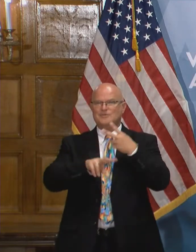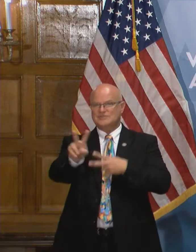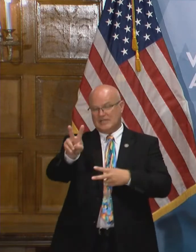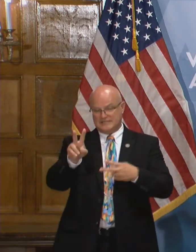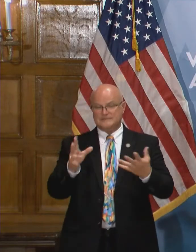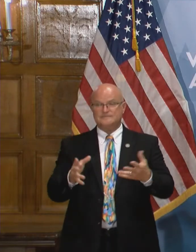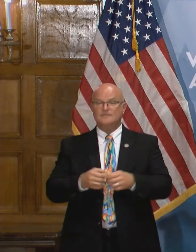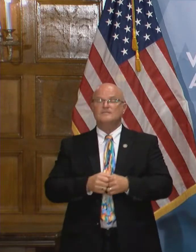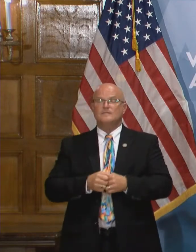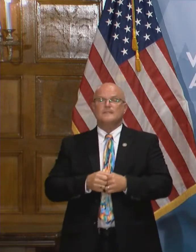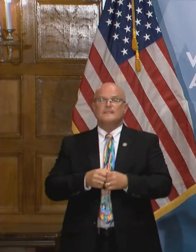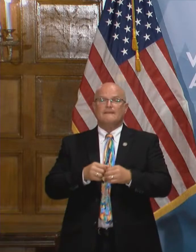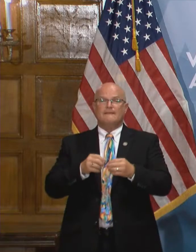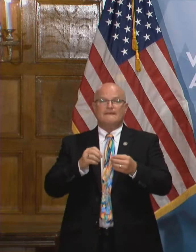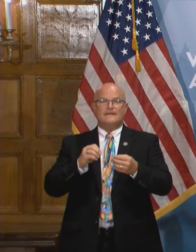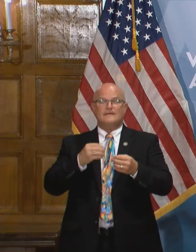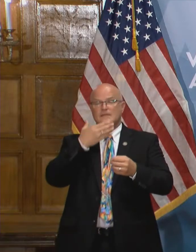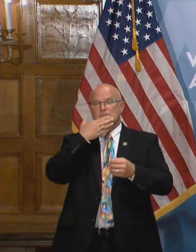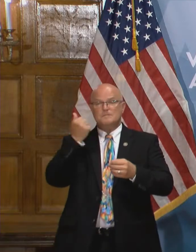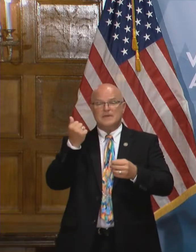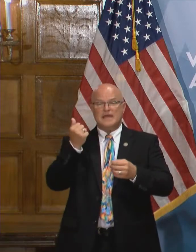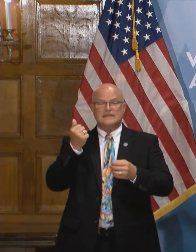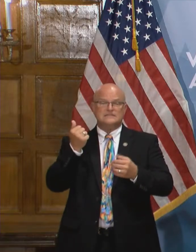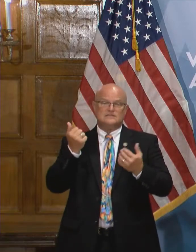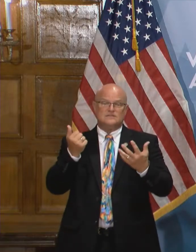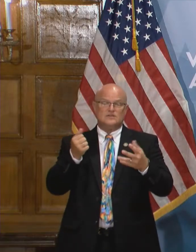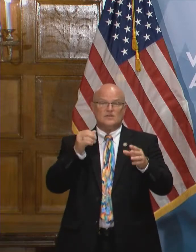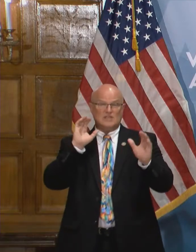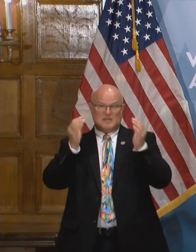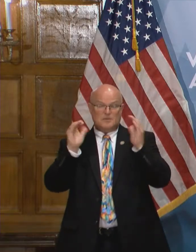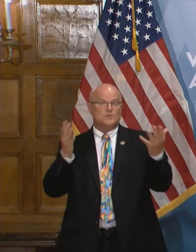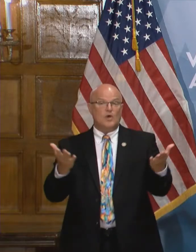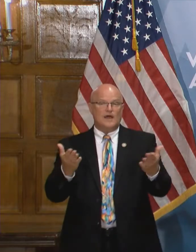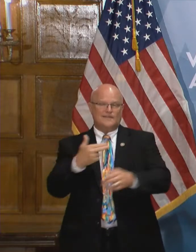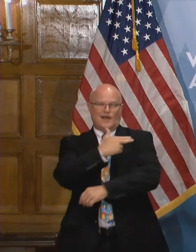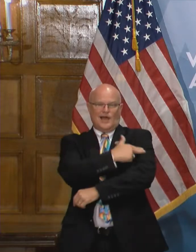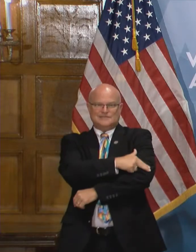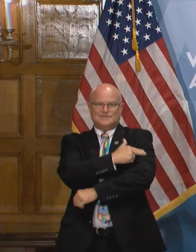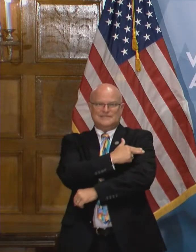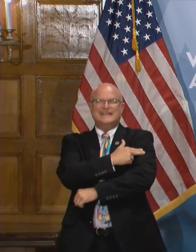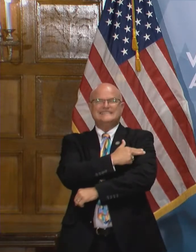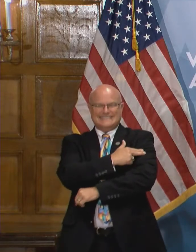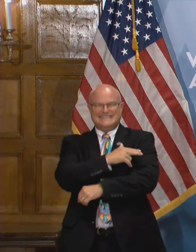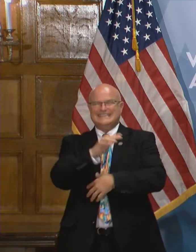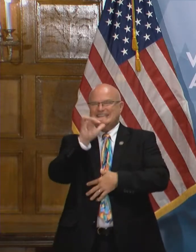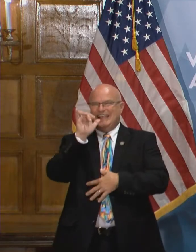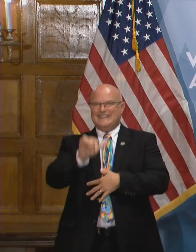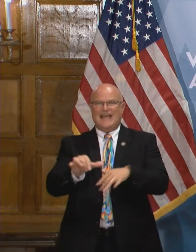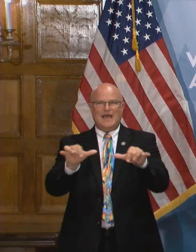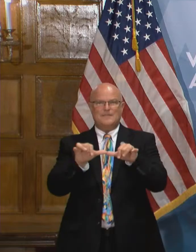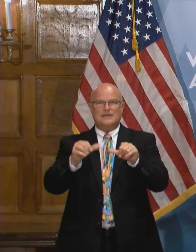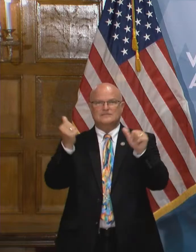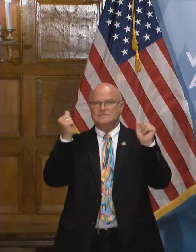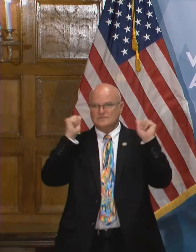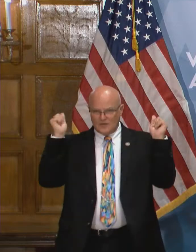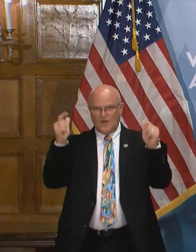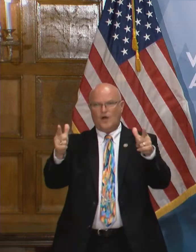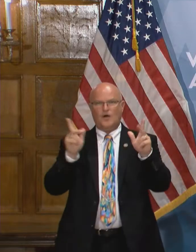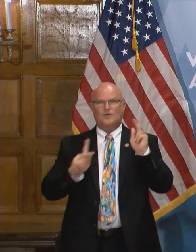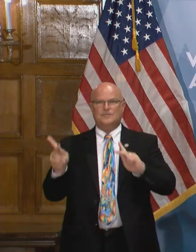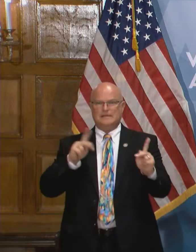The hardcore best variable is hospitalizations. That's something that measures